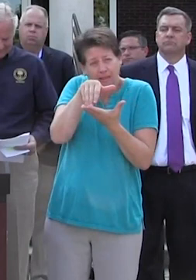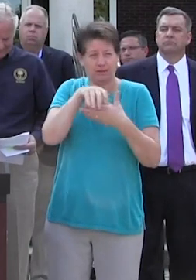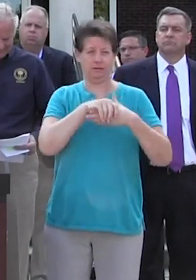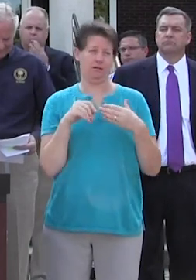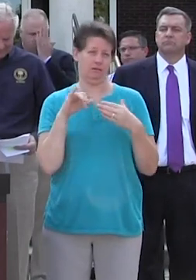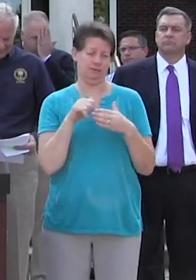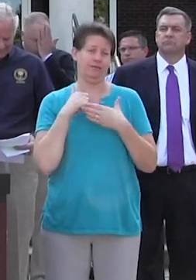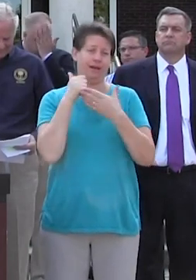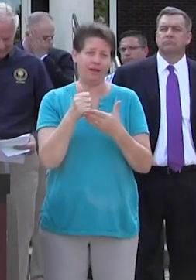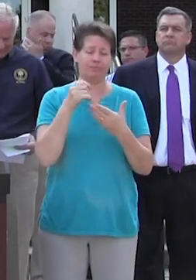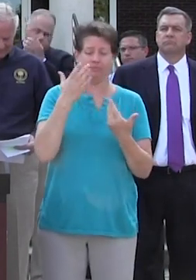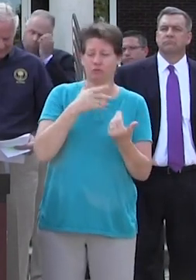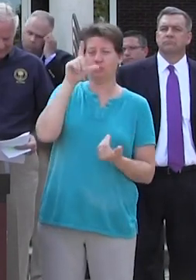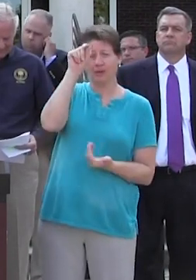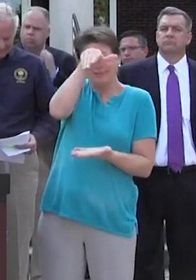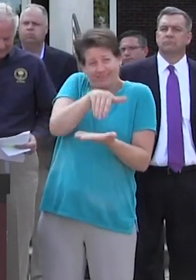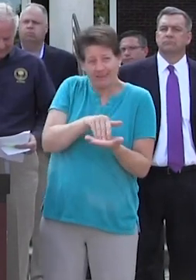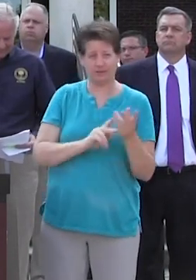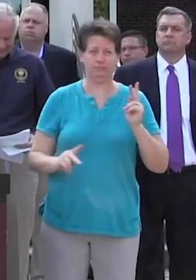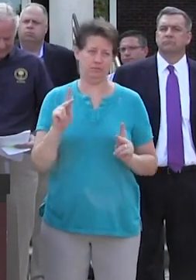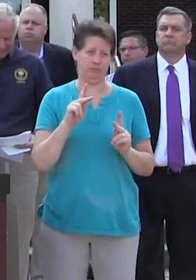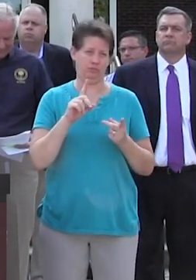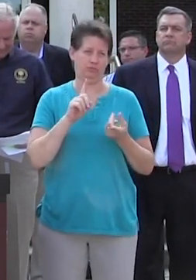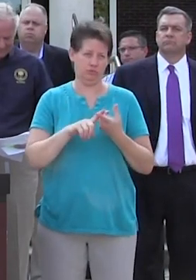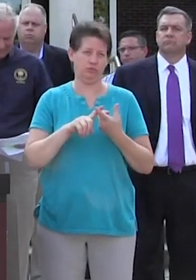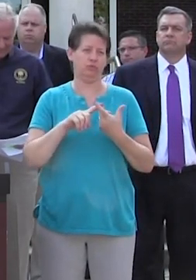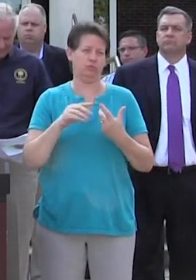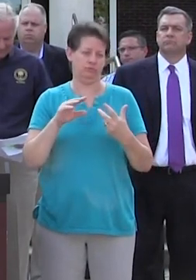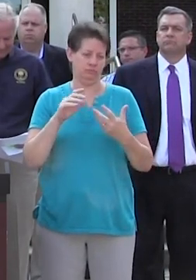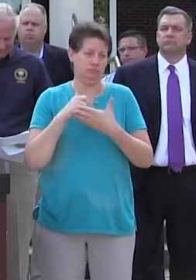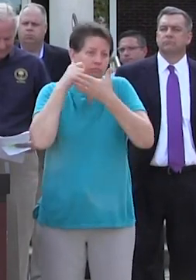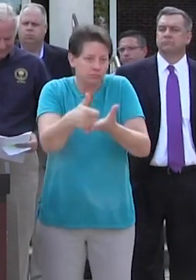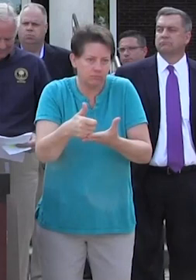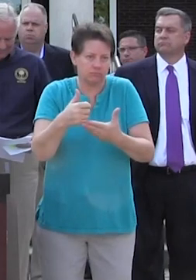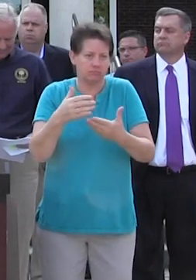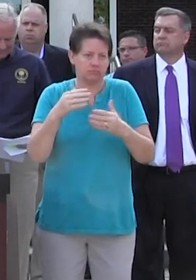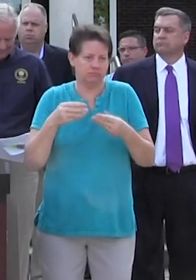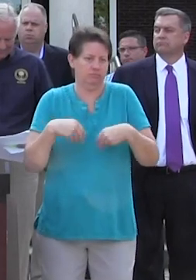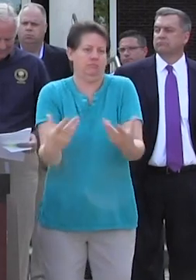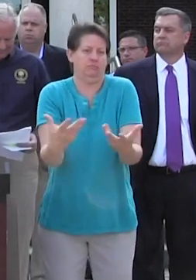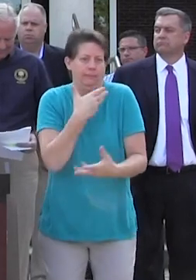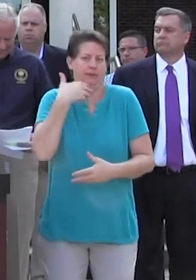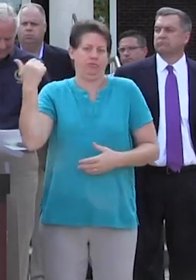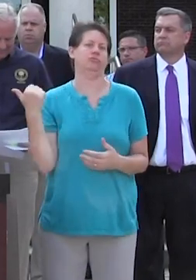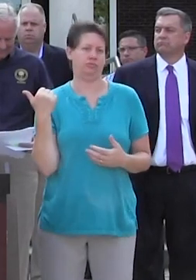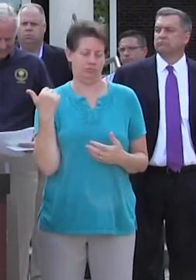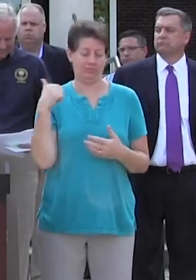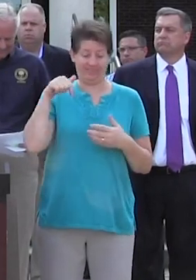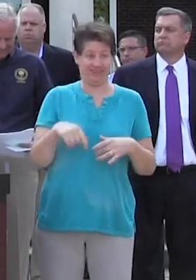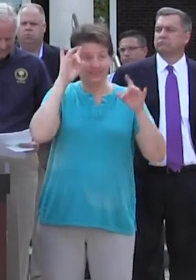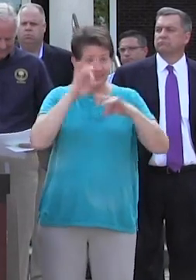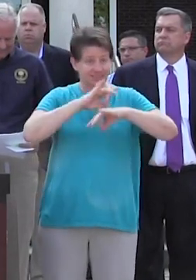to 20,000 people recover. This disaster is one of